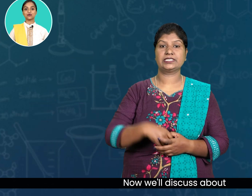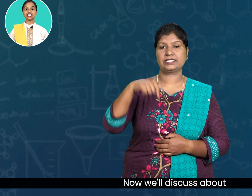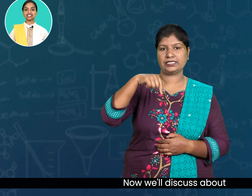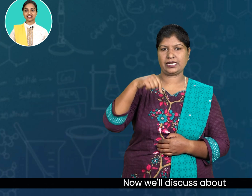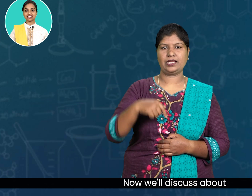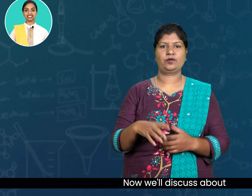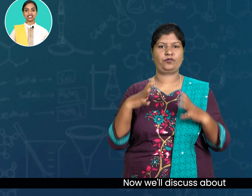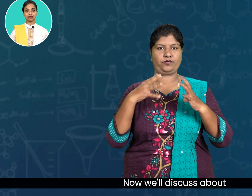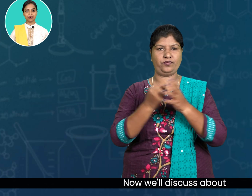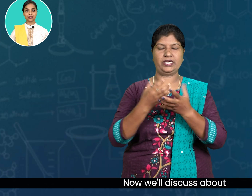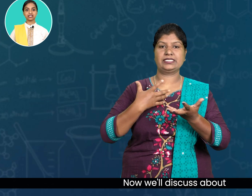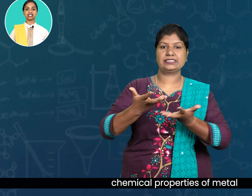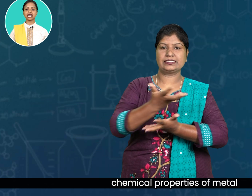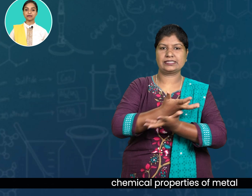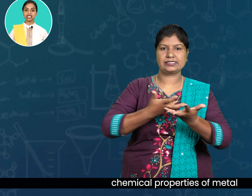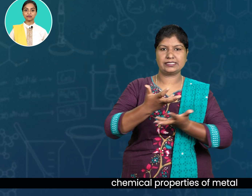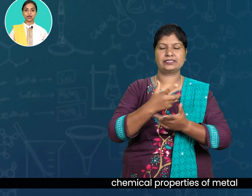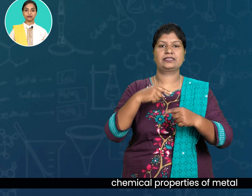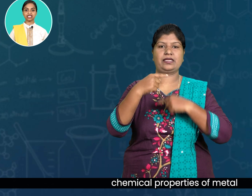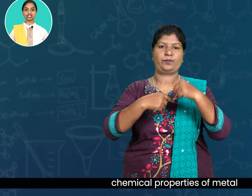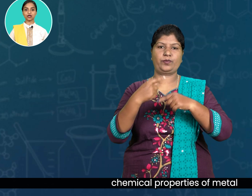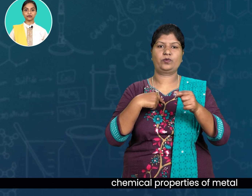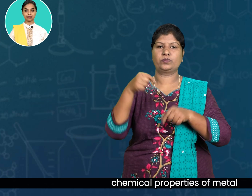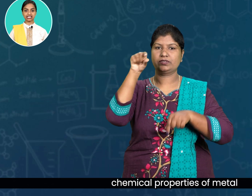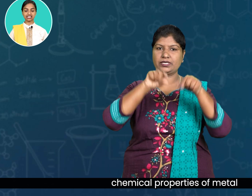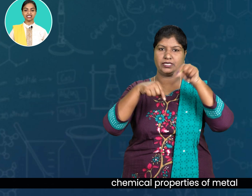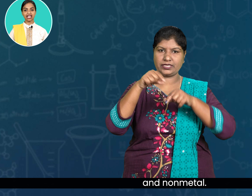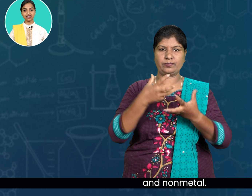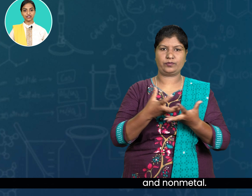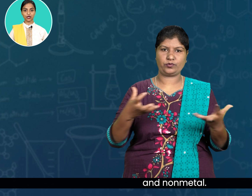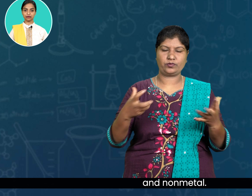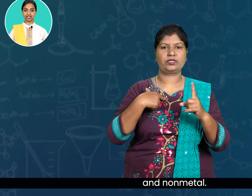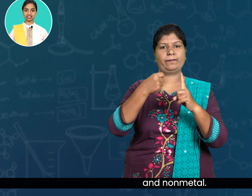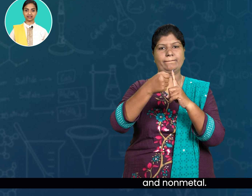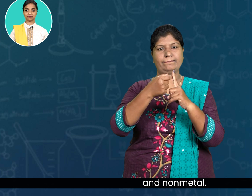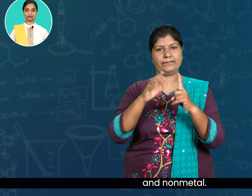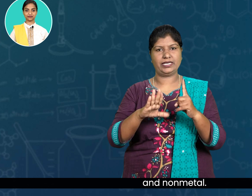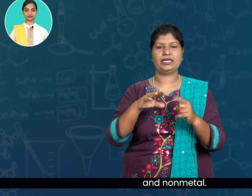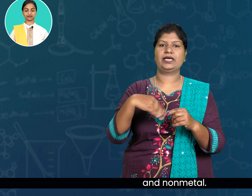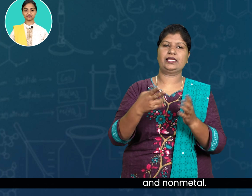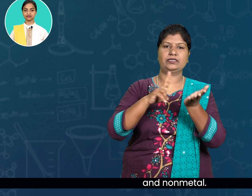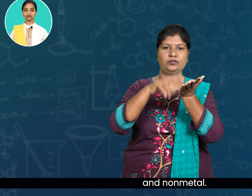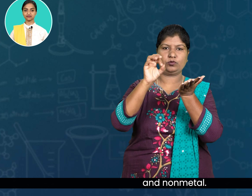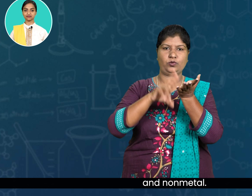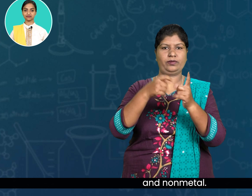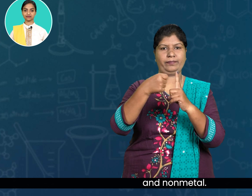Now we'll discuss about chemical properties of metal and non-metal.